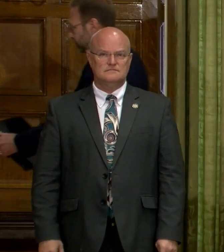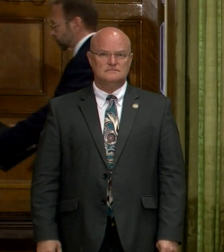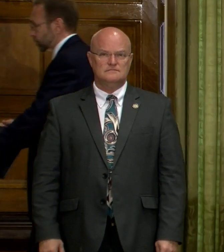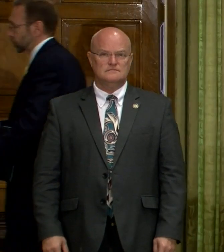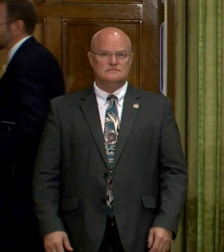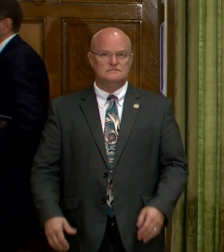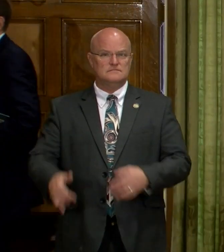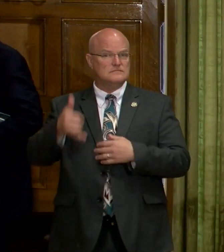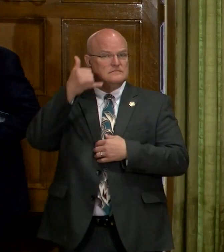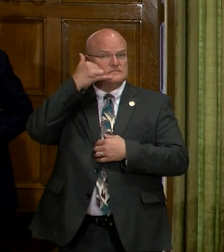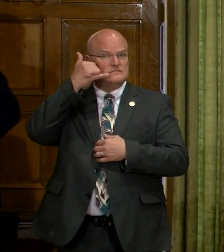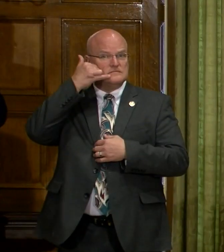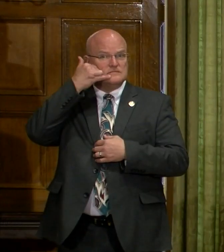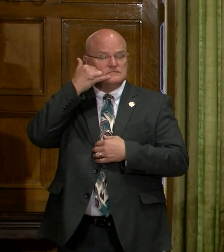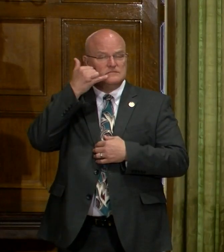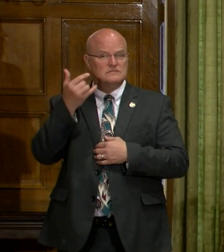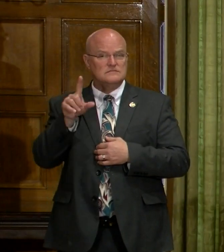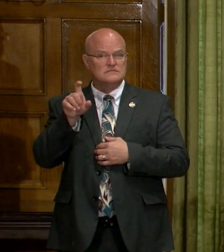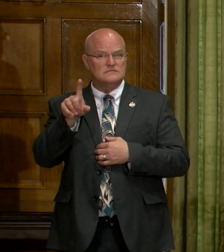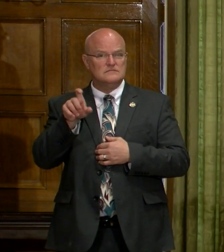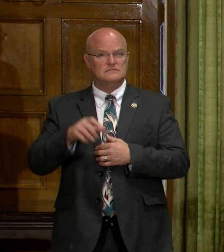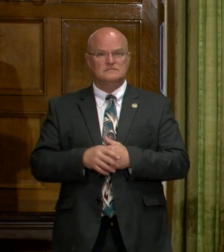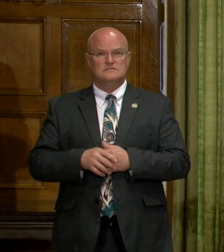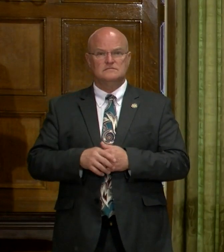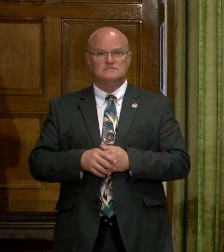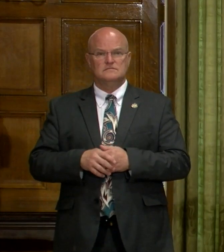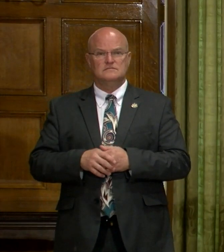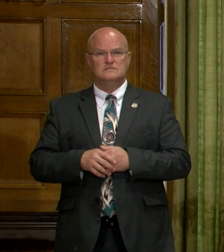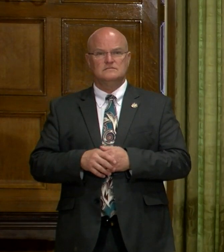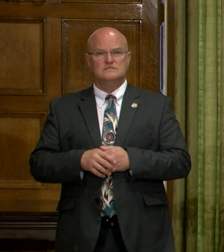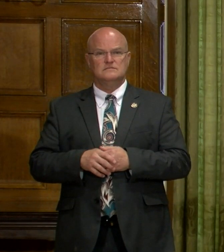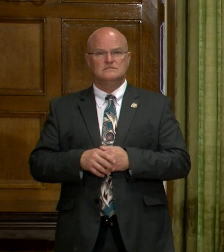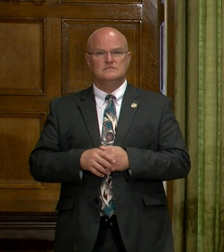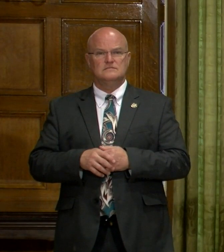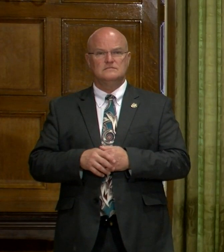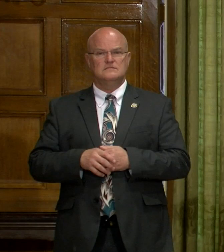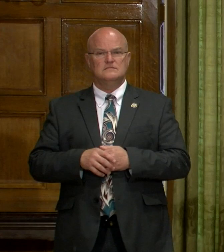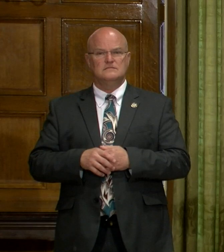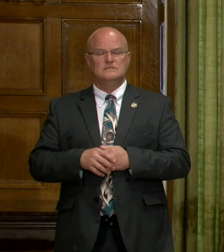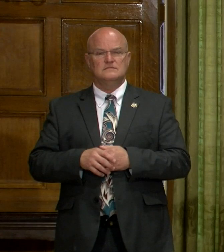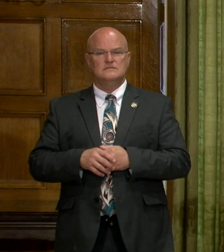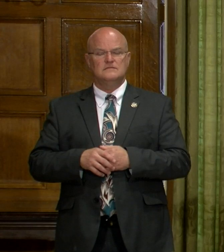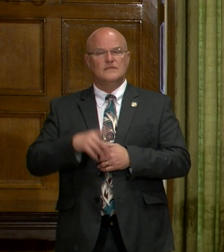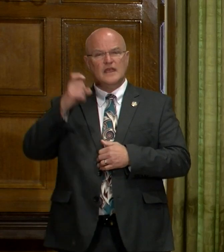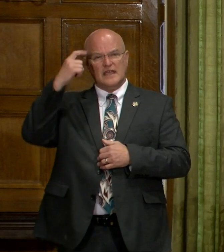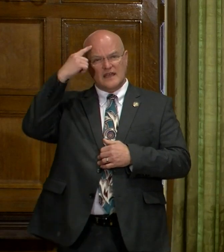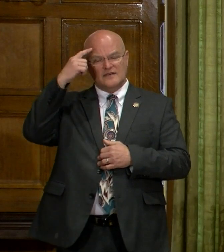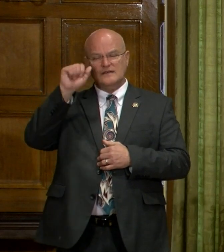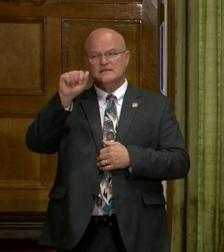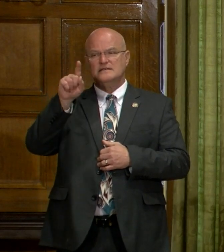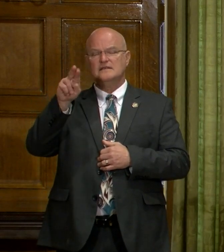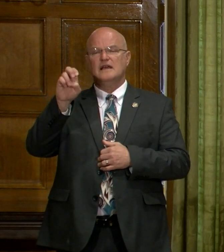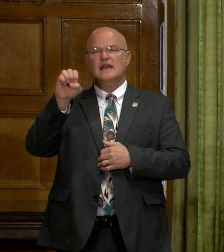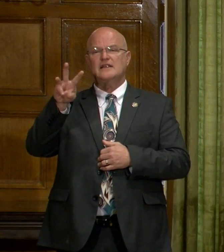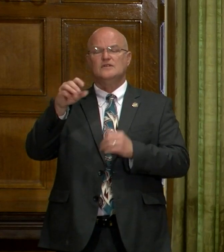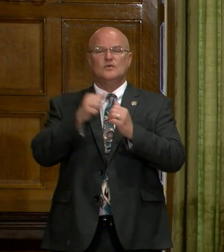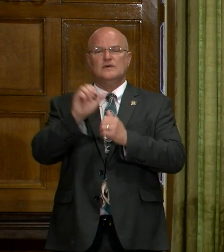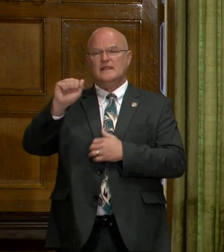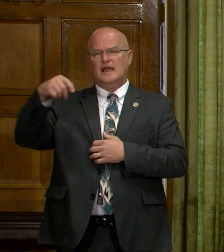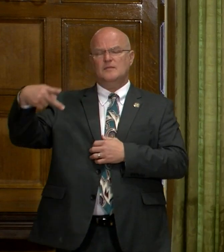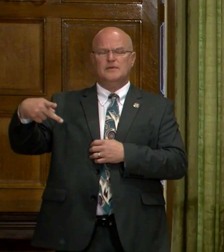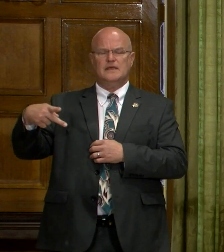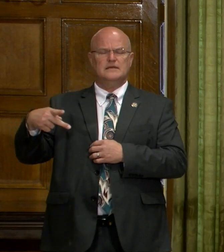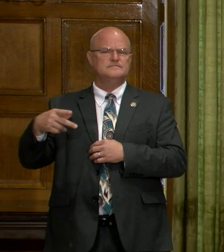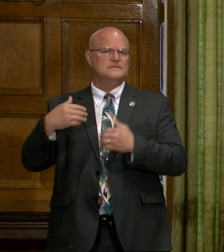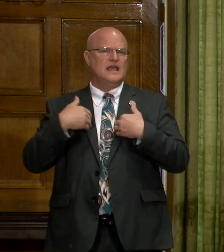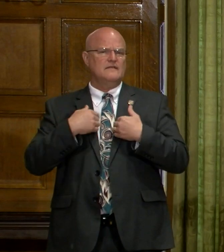Is there one additional question remotely? Yeah, Governor, this is Andrew with AP. Wanted to see